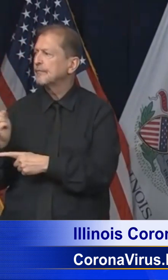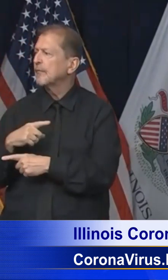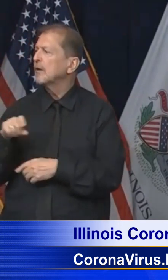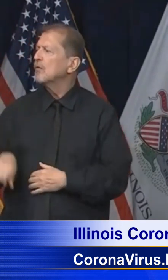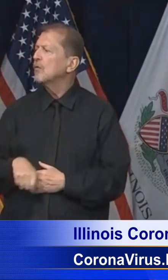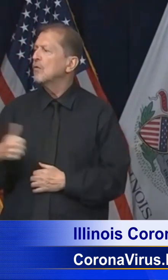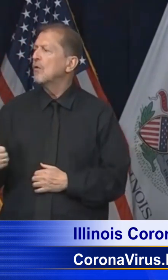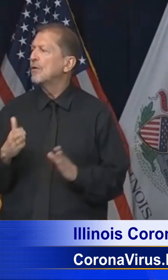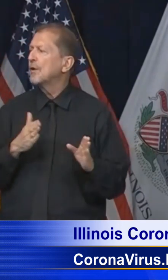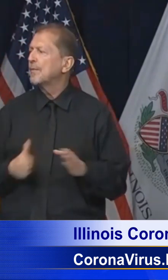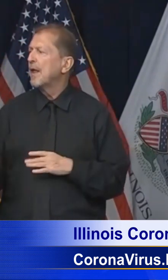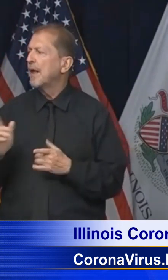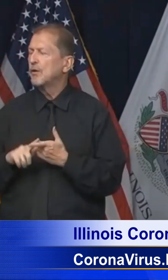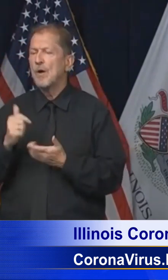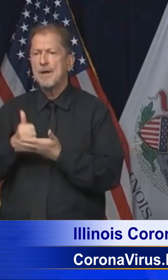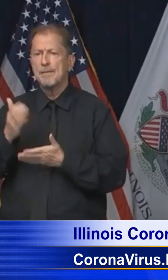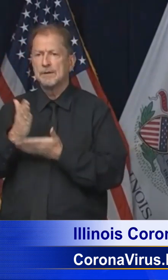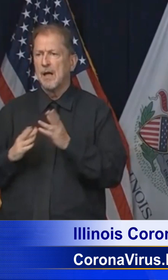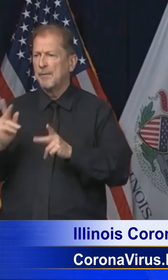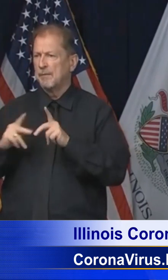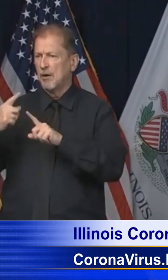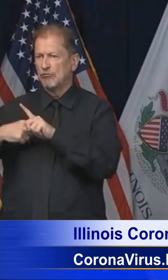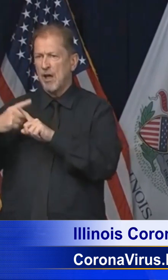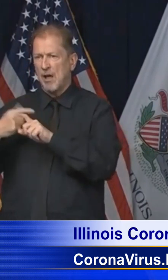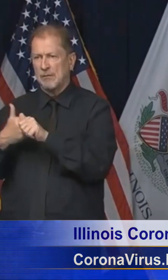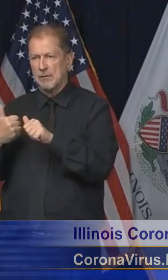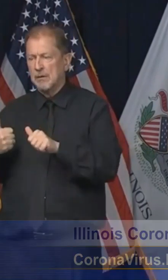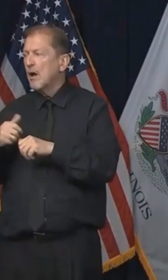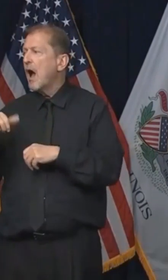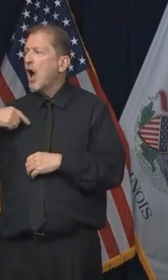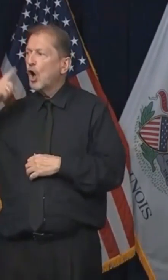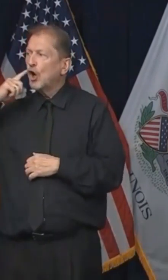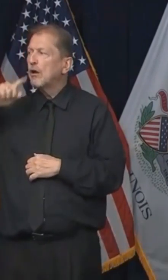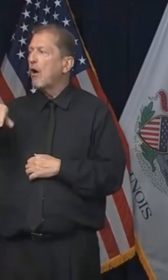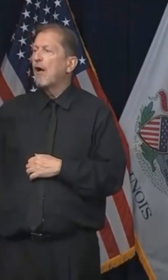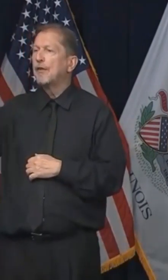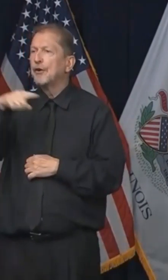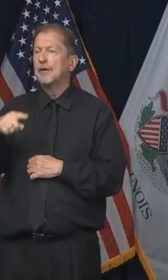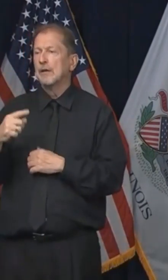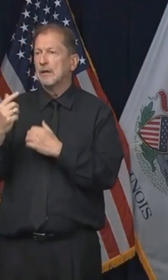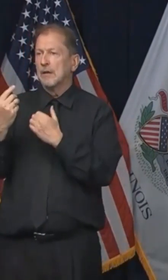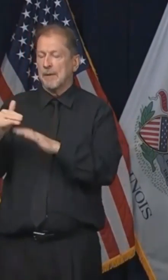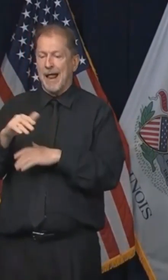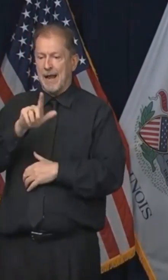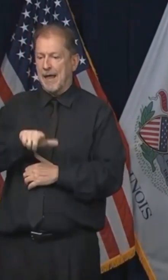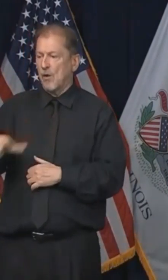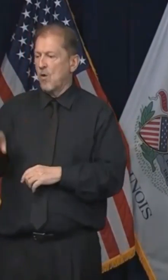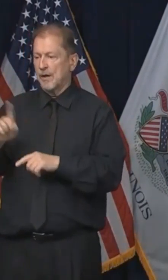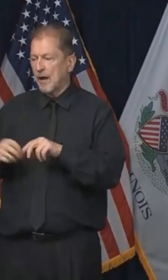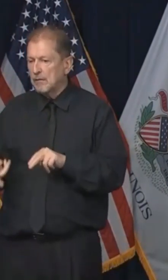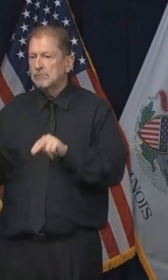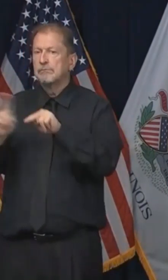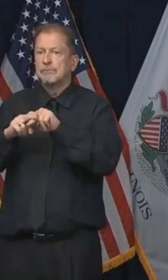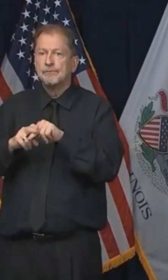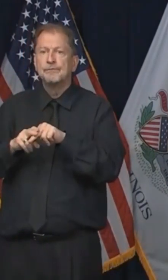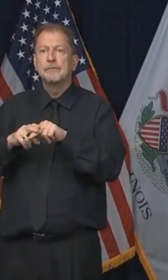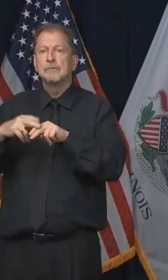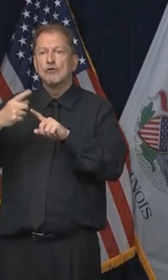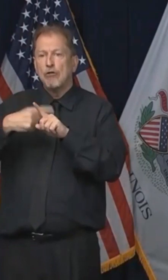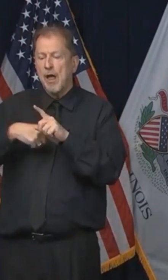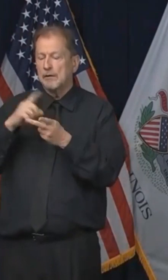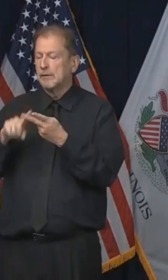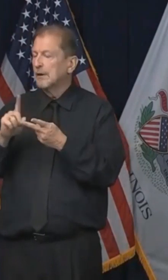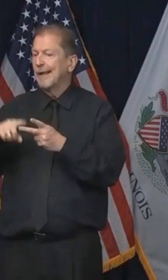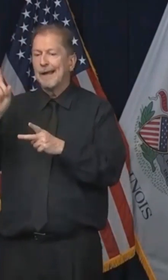you considering to help renters? Other places in the U.S. are implementing rent caps and prohibiting landlords from charging late fees. Will Illinois implement measures